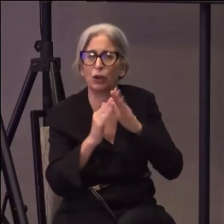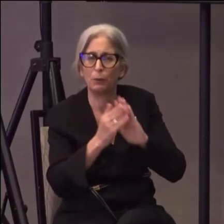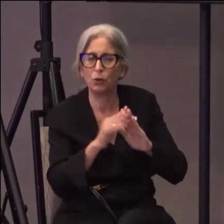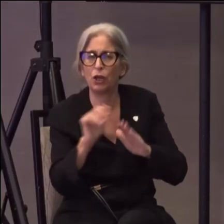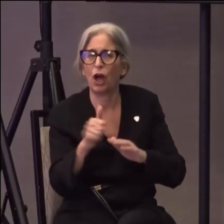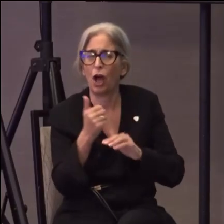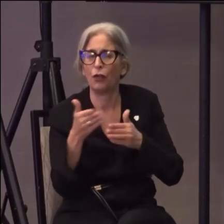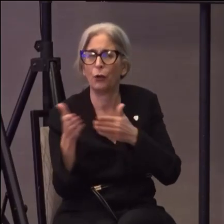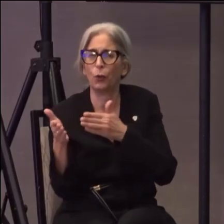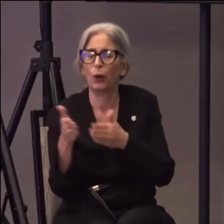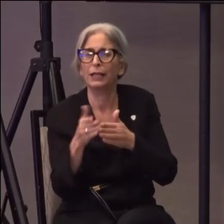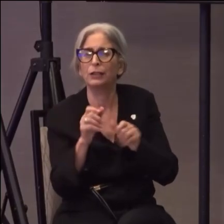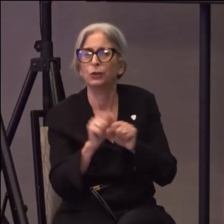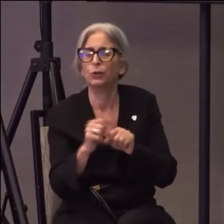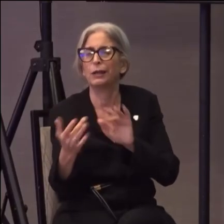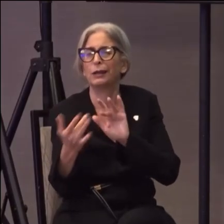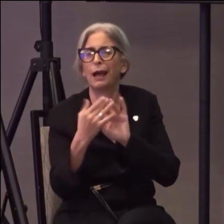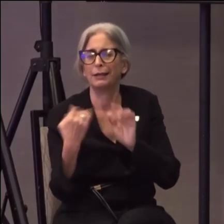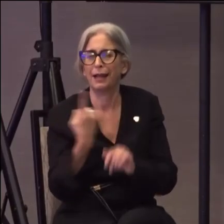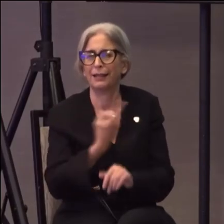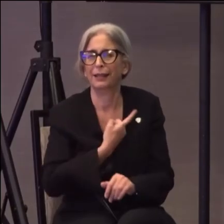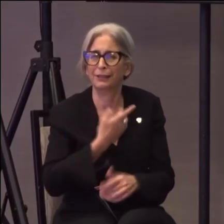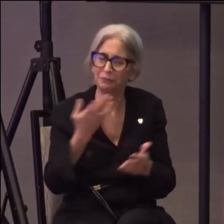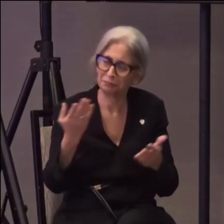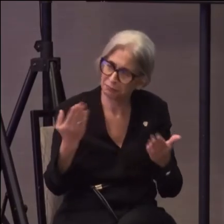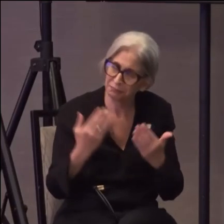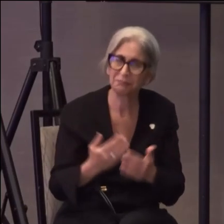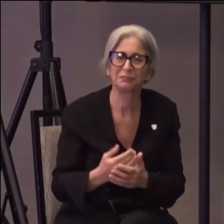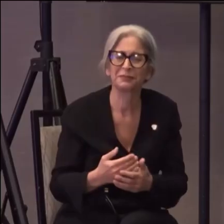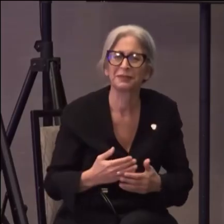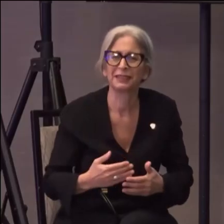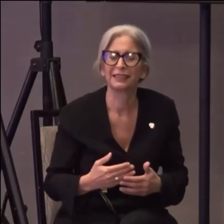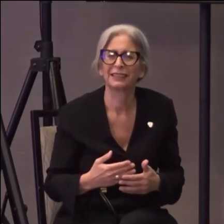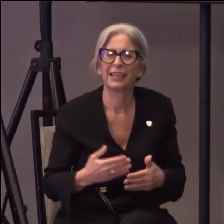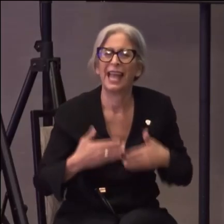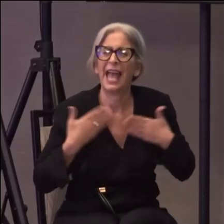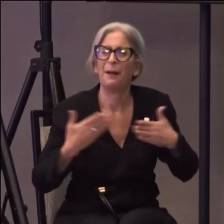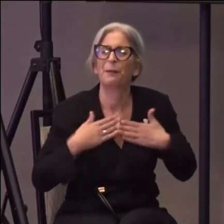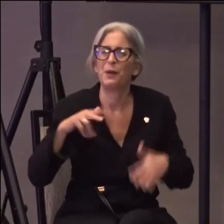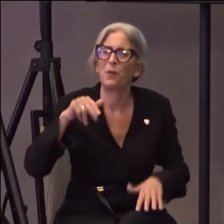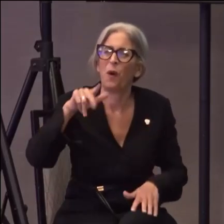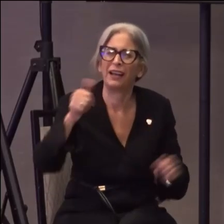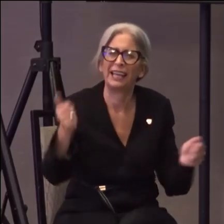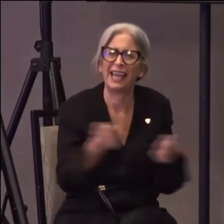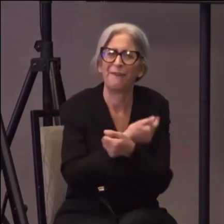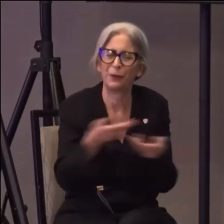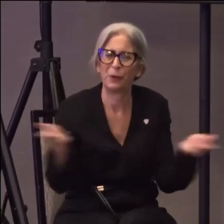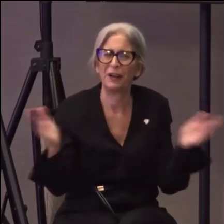ways that you can reach out to us. So happy walking, everyone. Thank you.